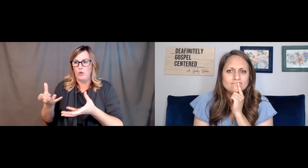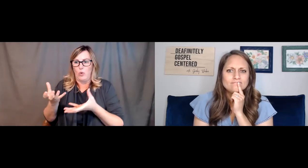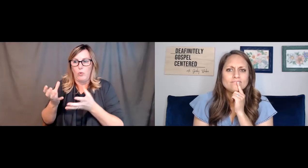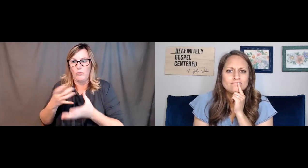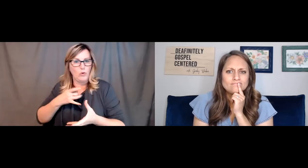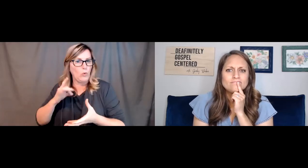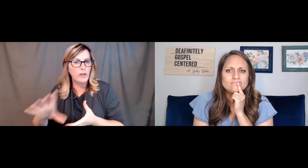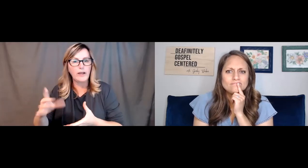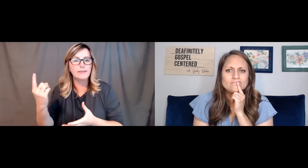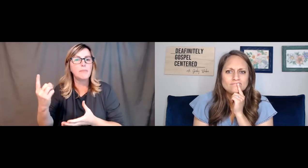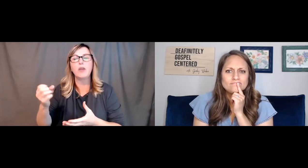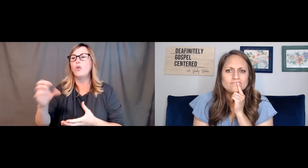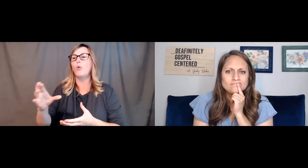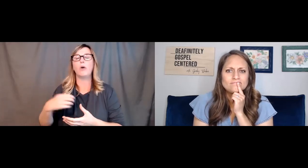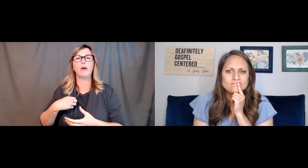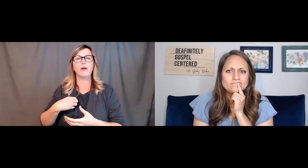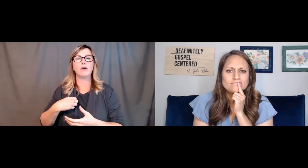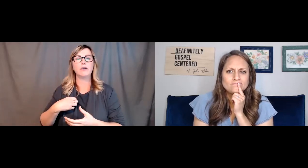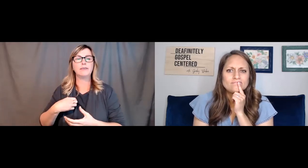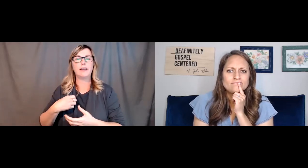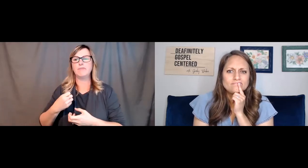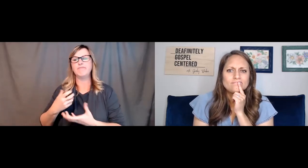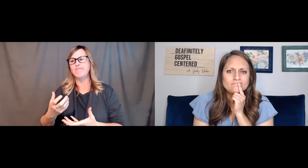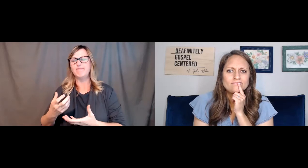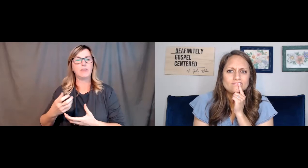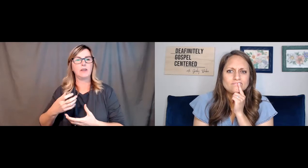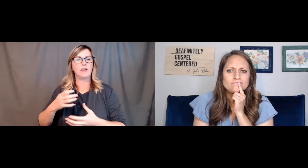or her decision people don't like,